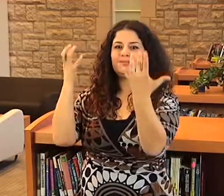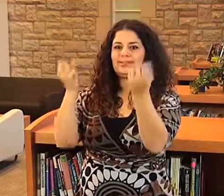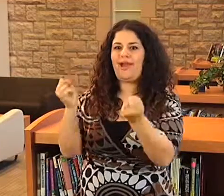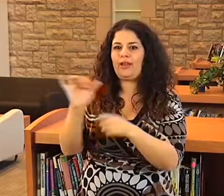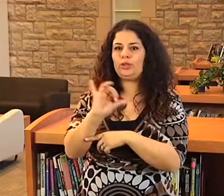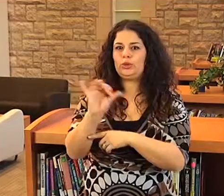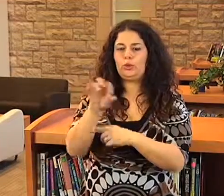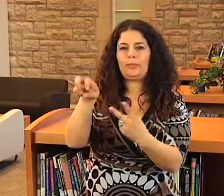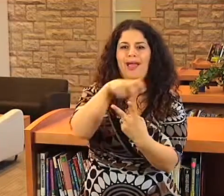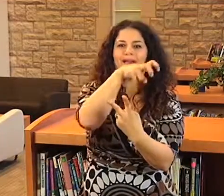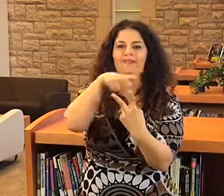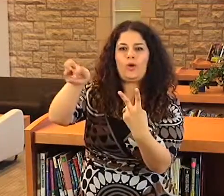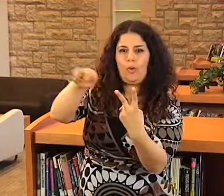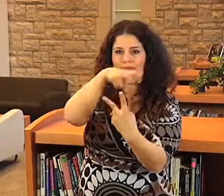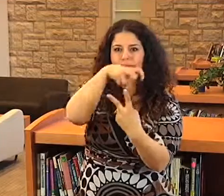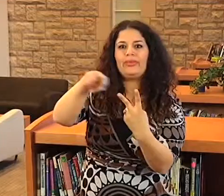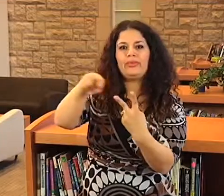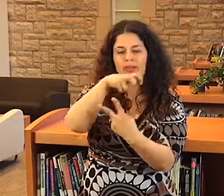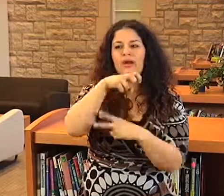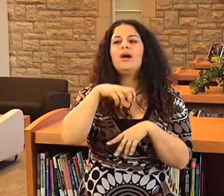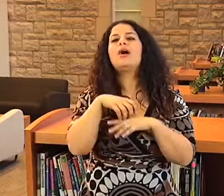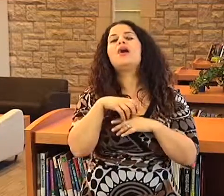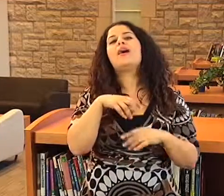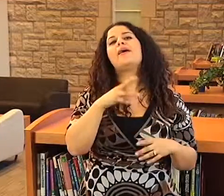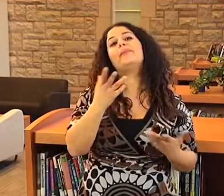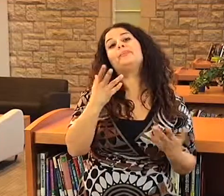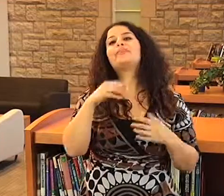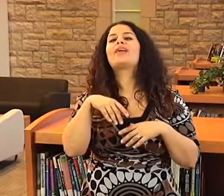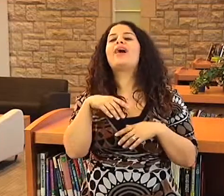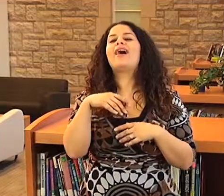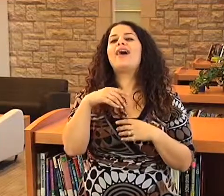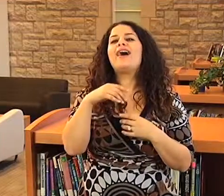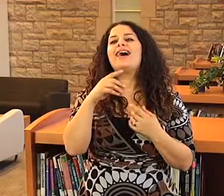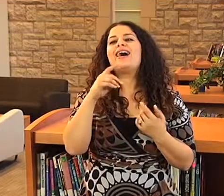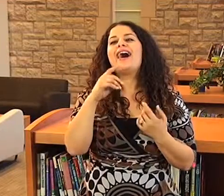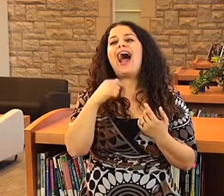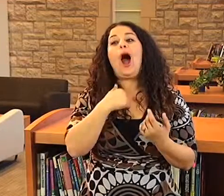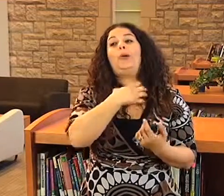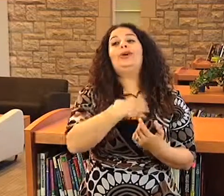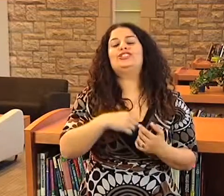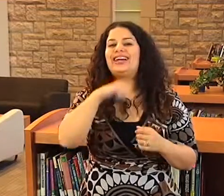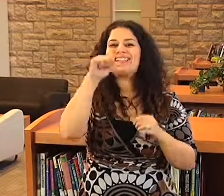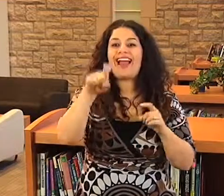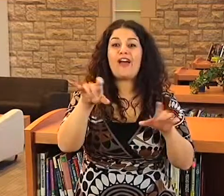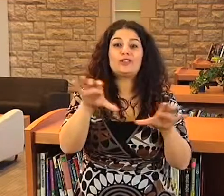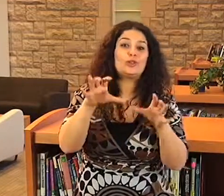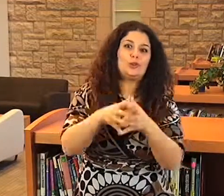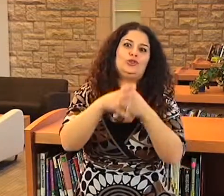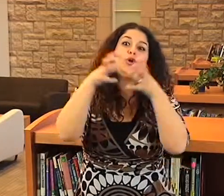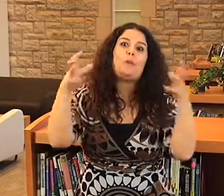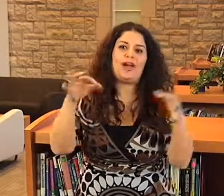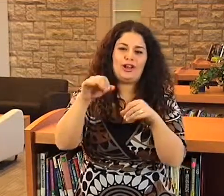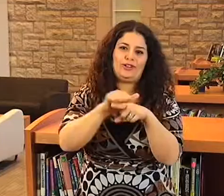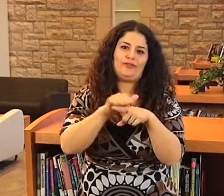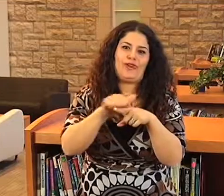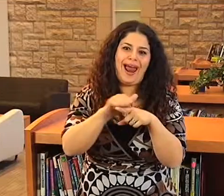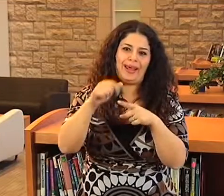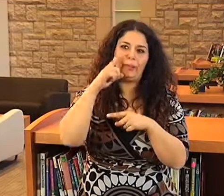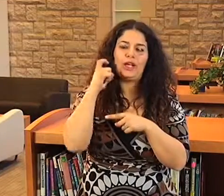different words, and they would use sign at the same time. They go back and forth between speech and sign language. I really wished